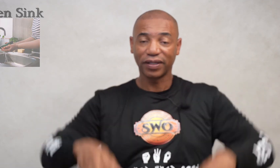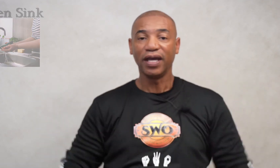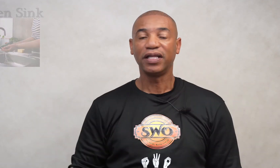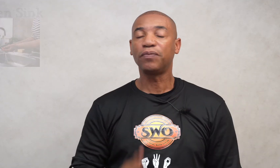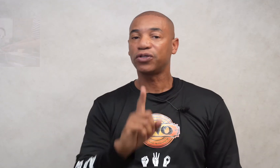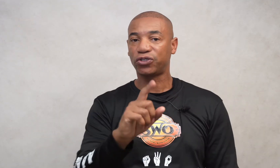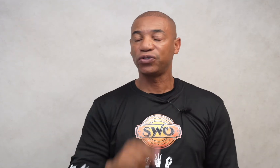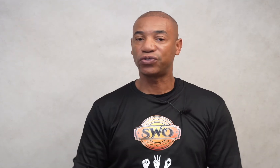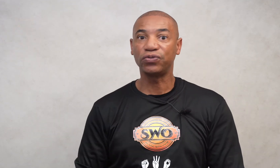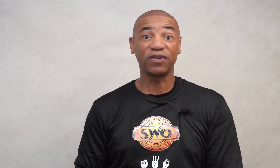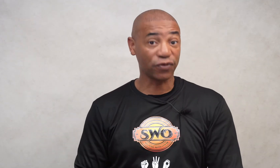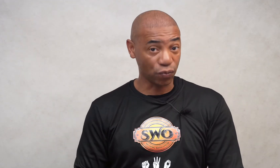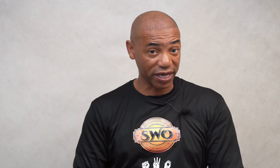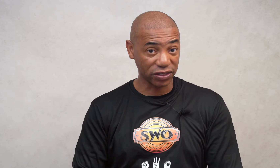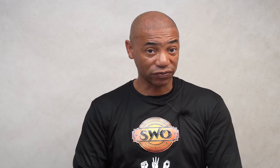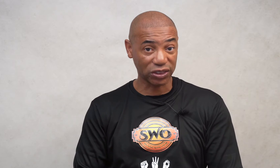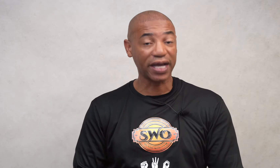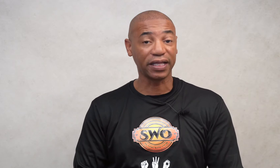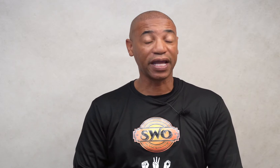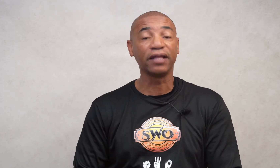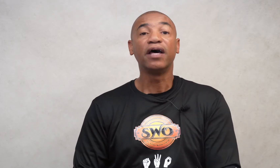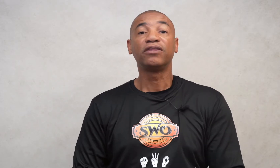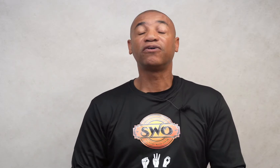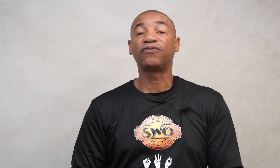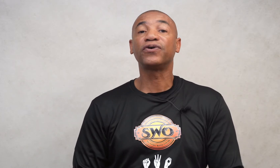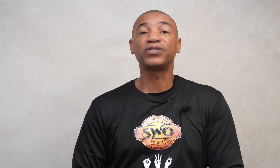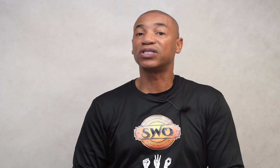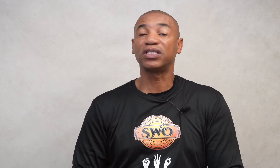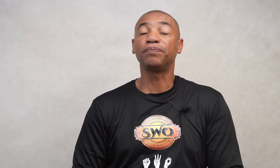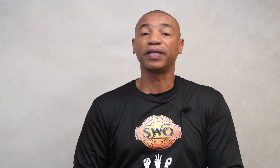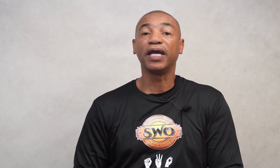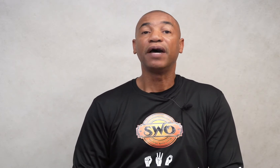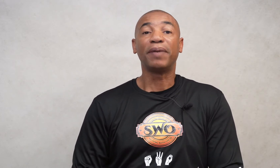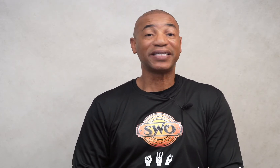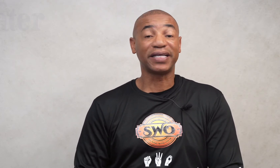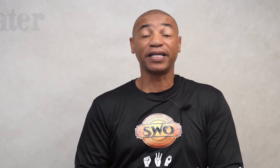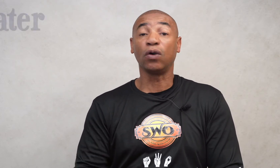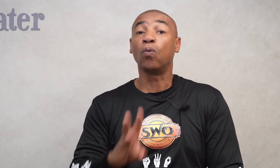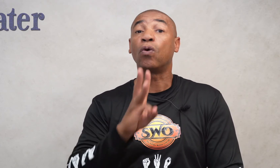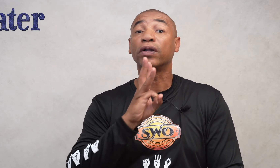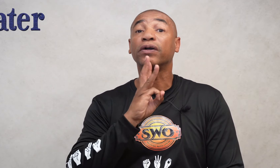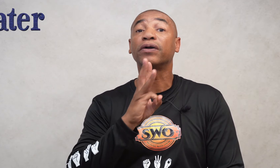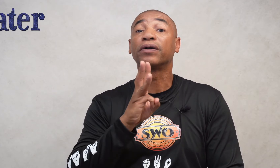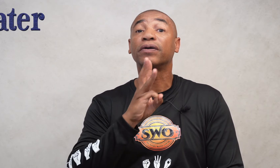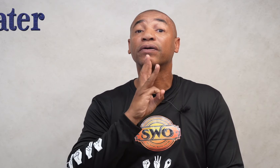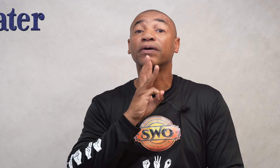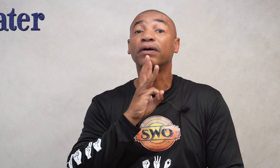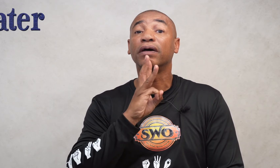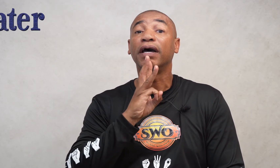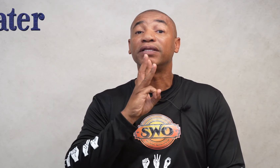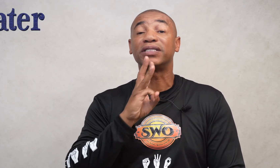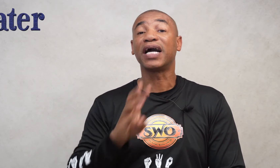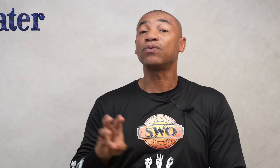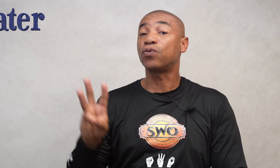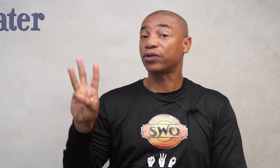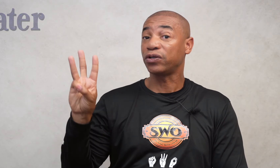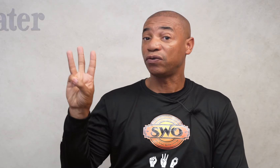Now I'm going to show you two different ways of signing that. The first is simply by signing water. To sign water, you make